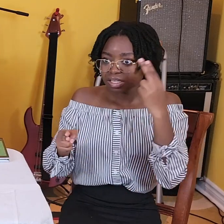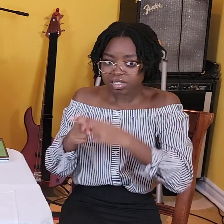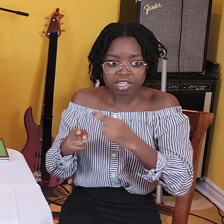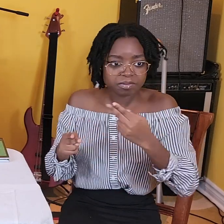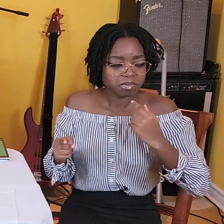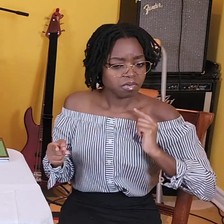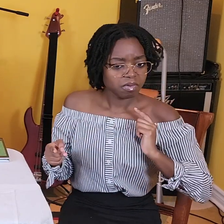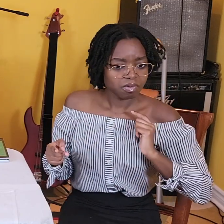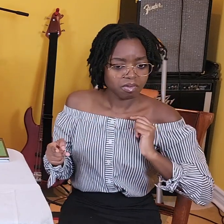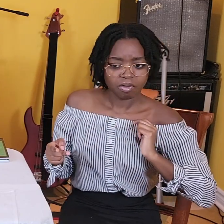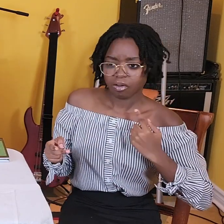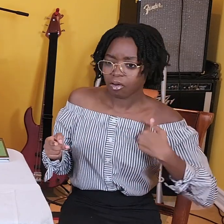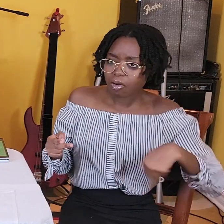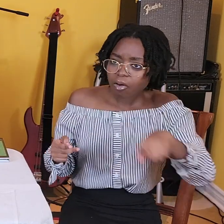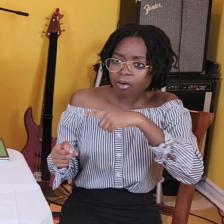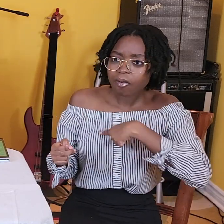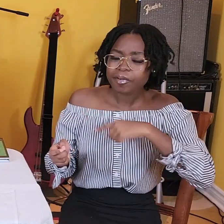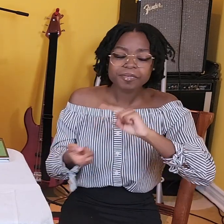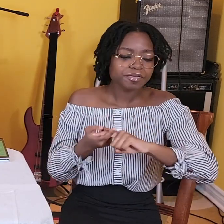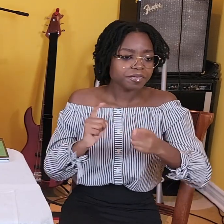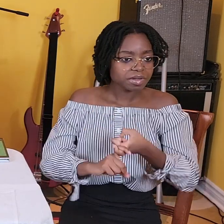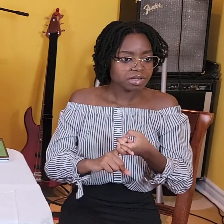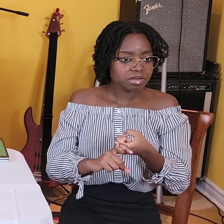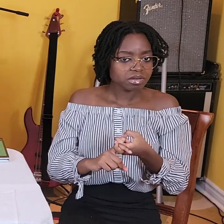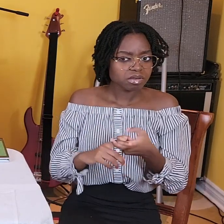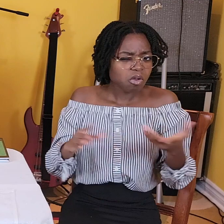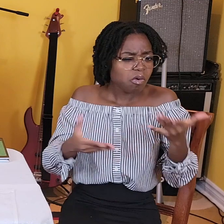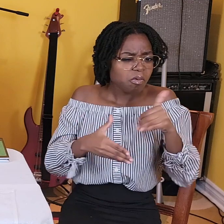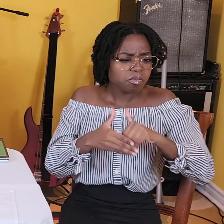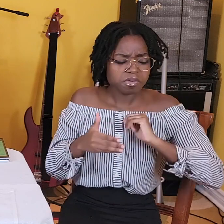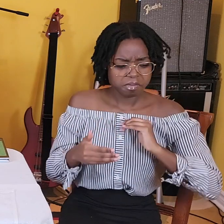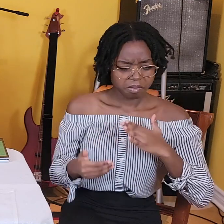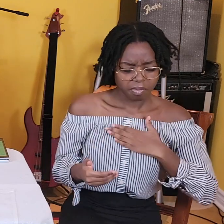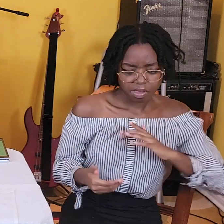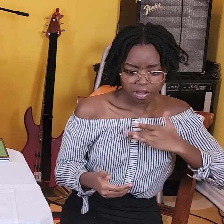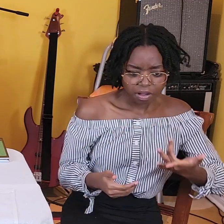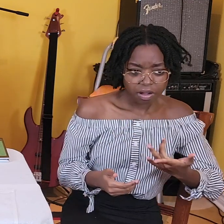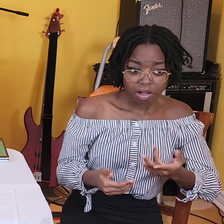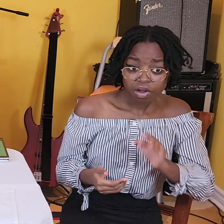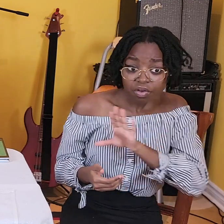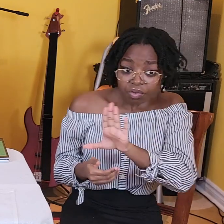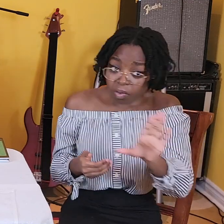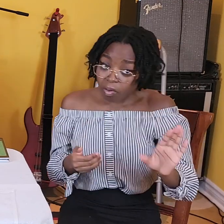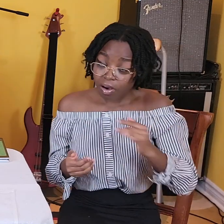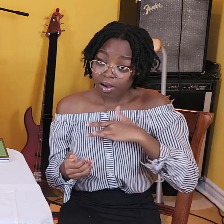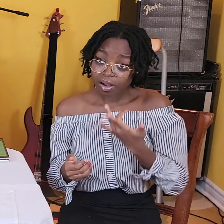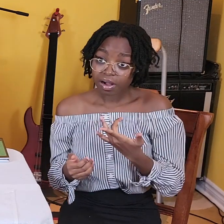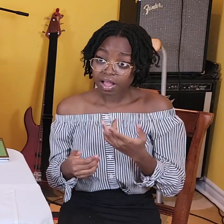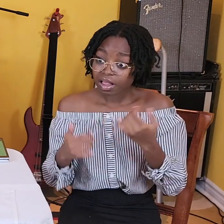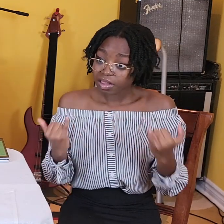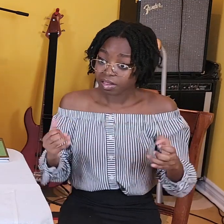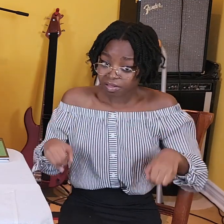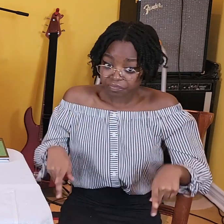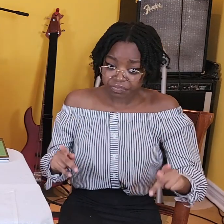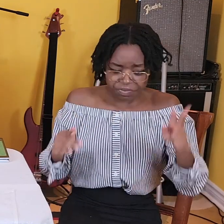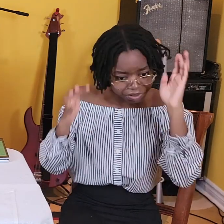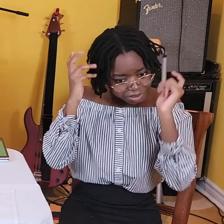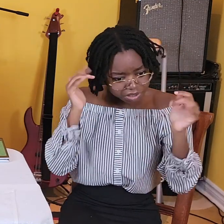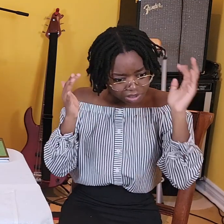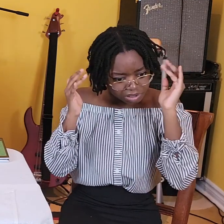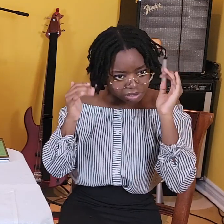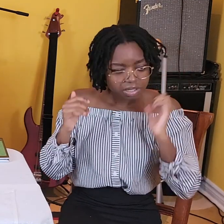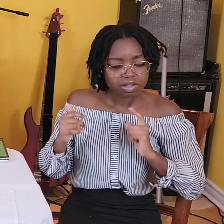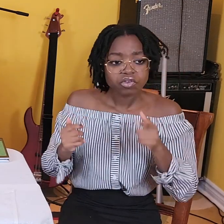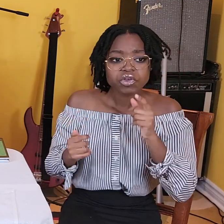your heart? What is in my heart? Here's the opportunity for us to reflect and ask ourselves, are we